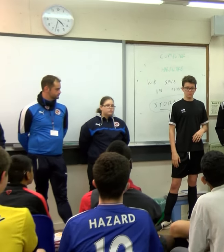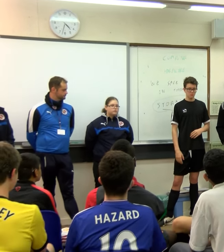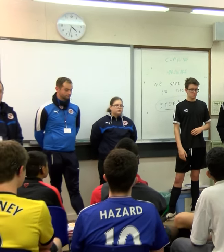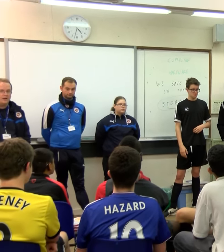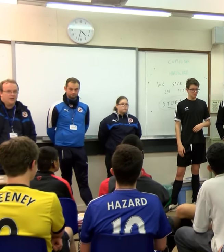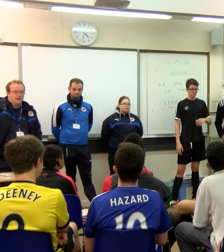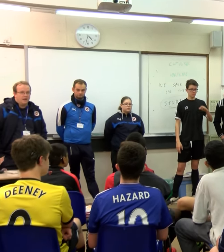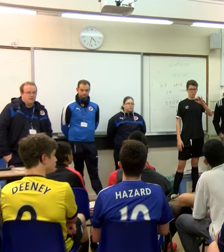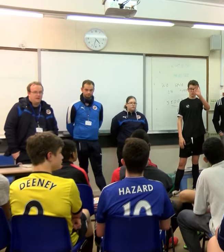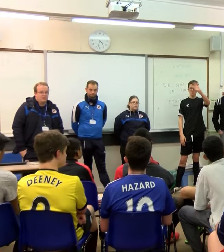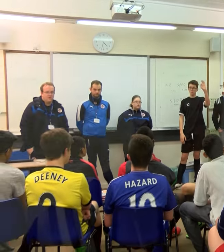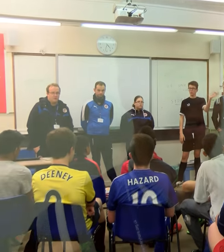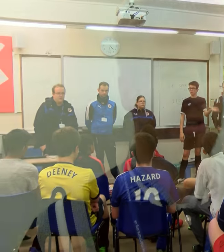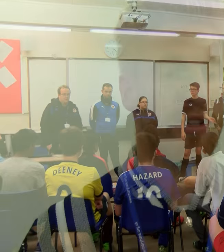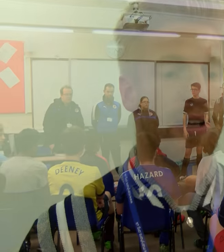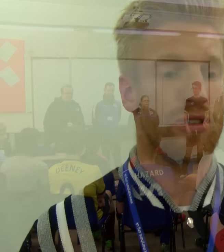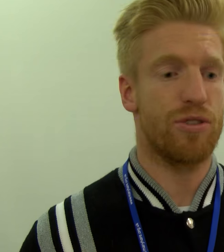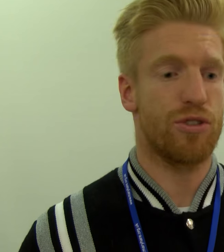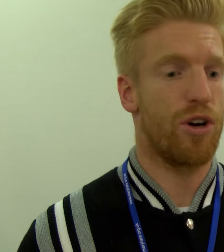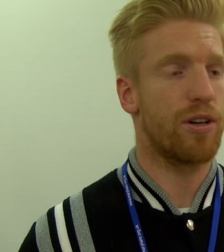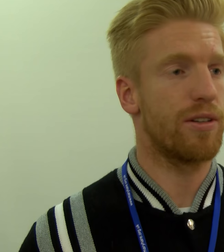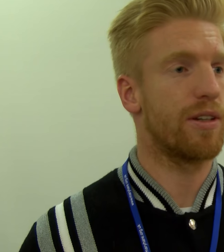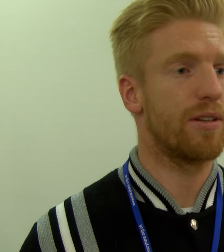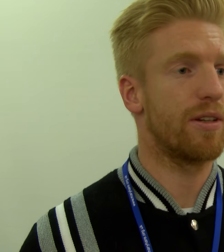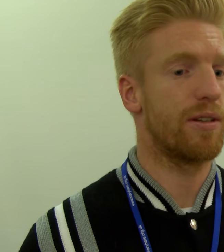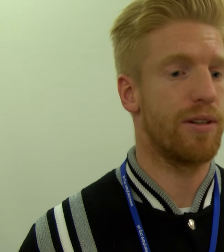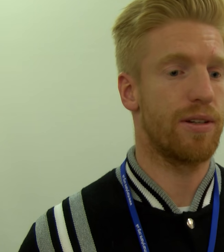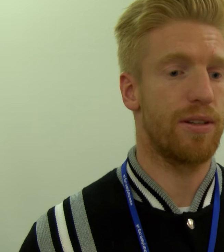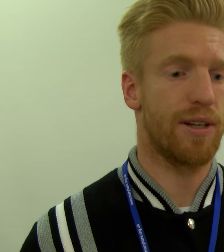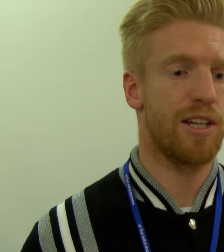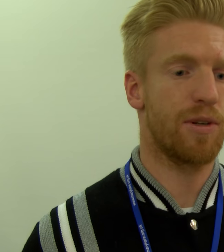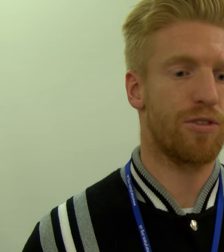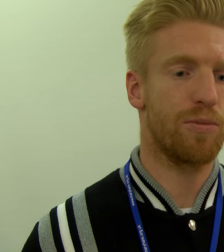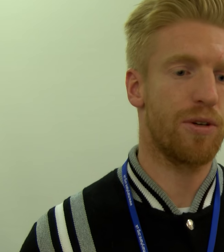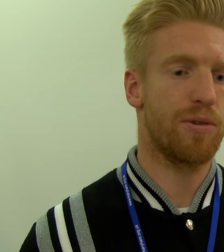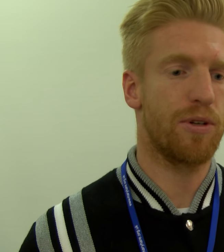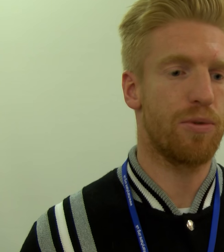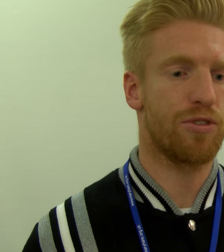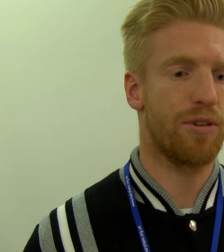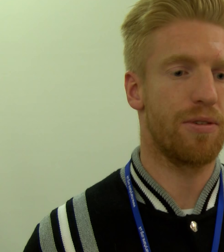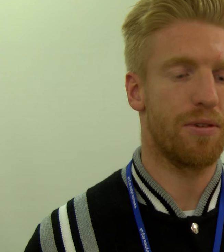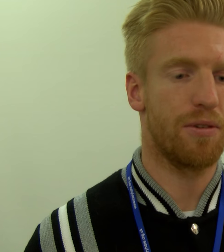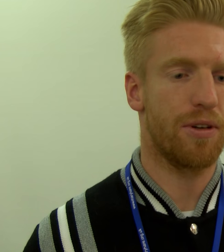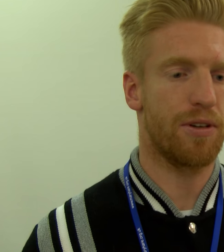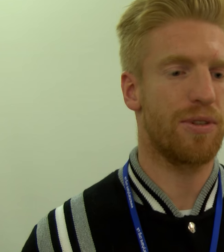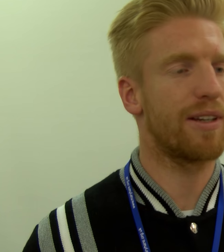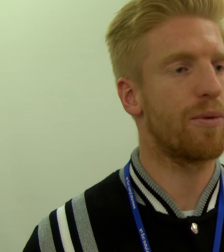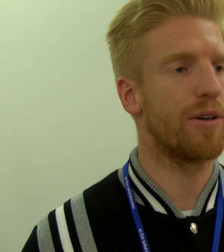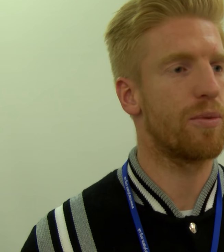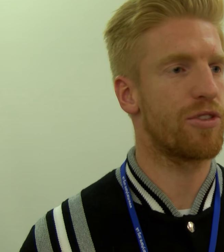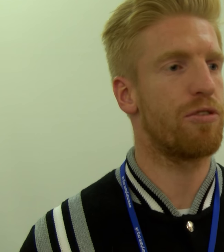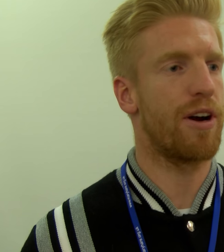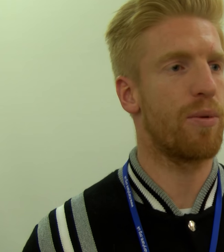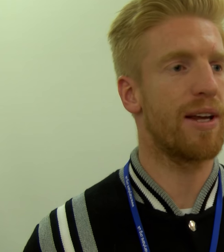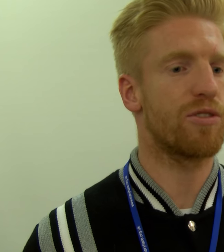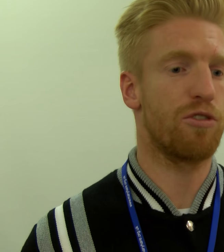the likes of the schools here and just talking to the kids because sometimes they might put us on I don't know think that